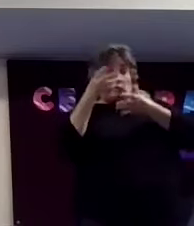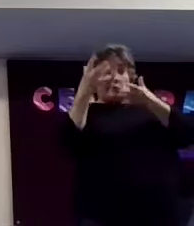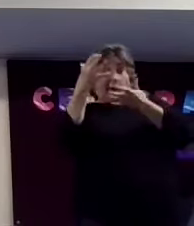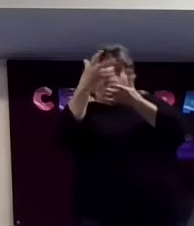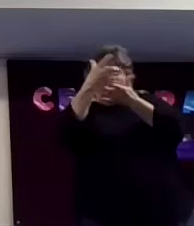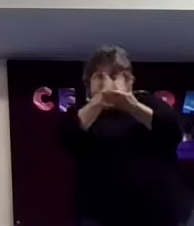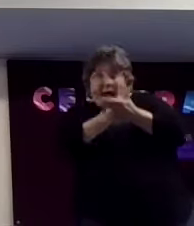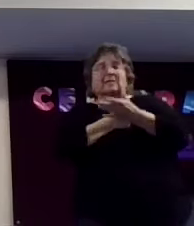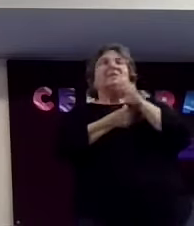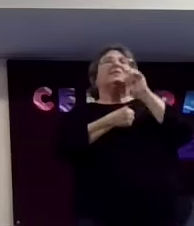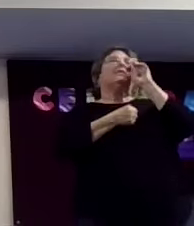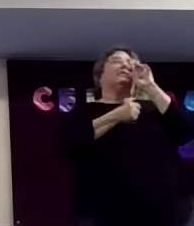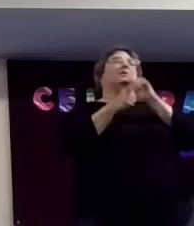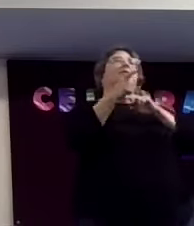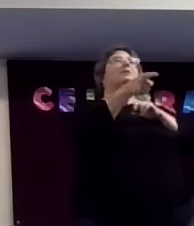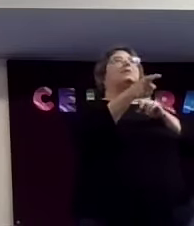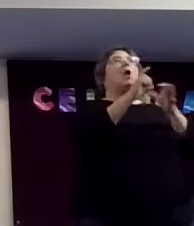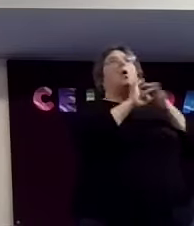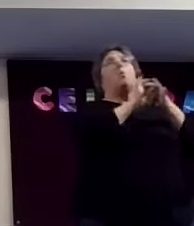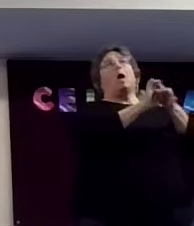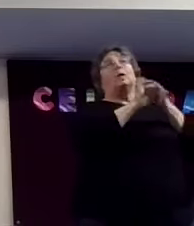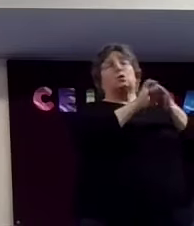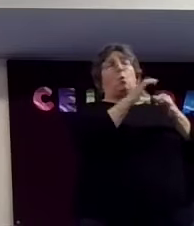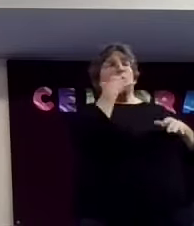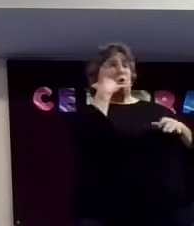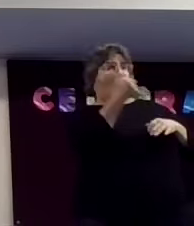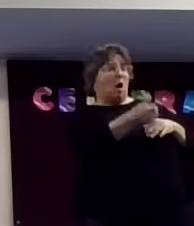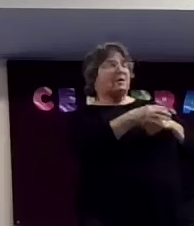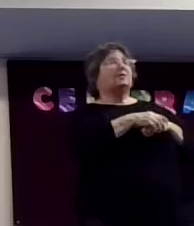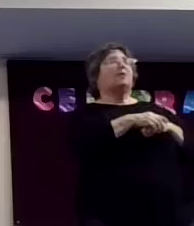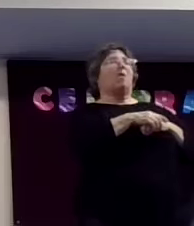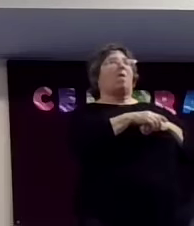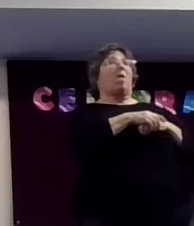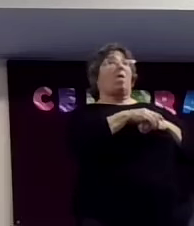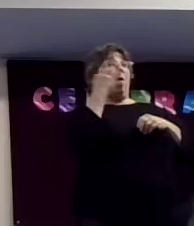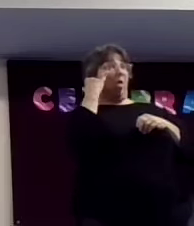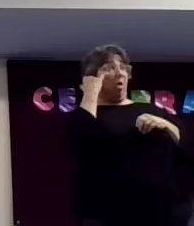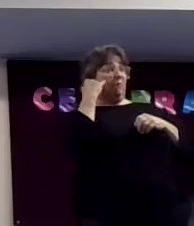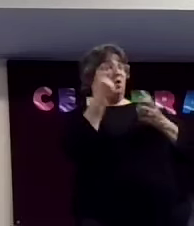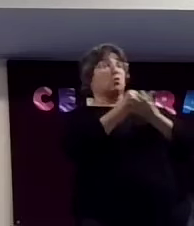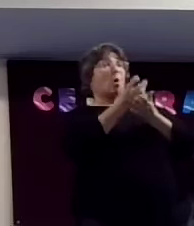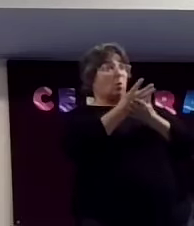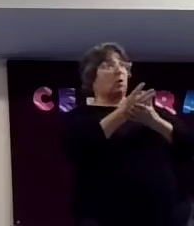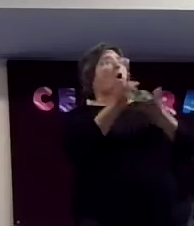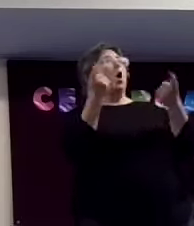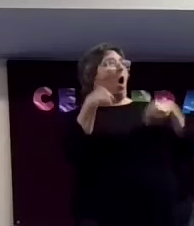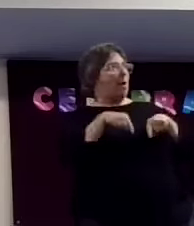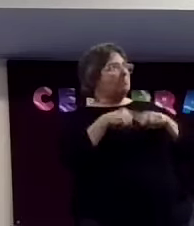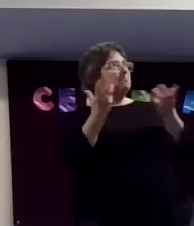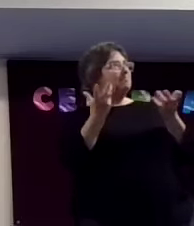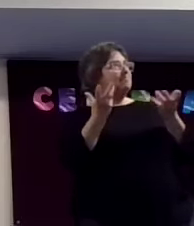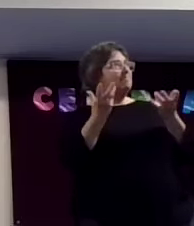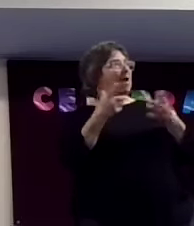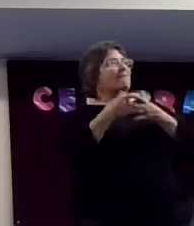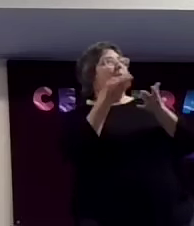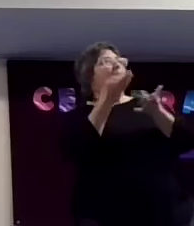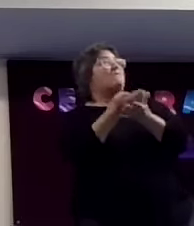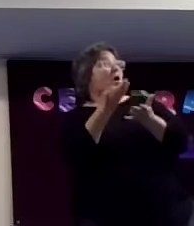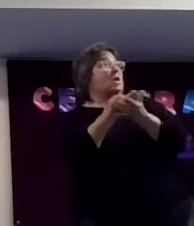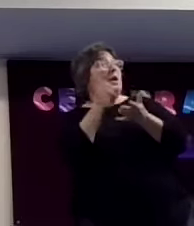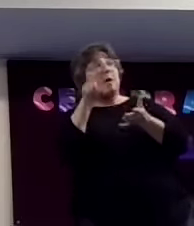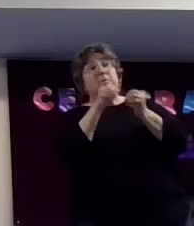call, all the information we can of the relationship, whoever's calling. And then if we can have a social worker, again, it comes down to funding, maybe